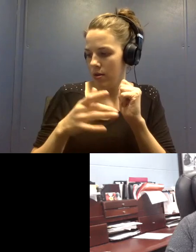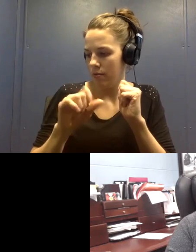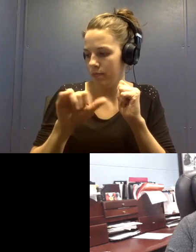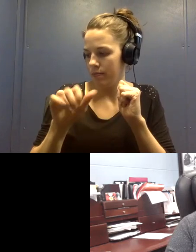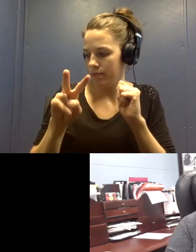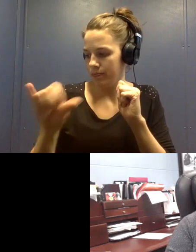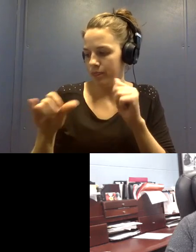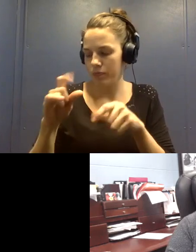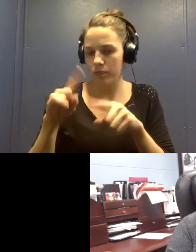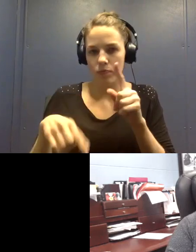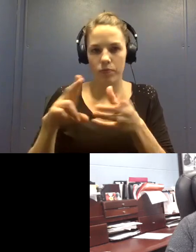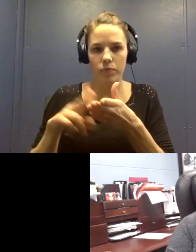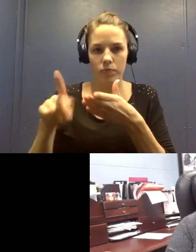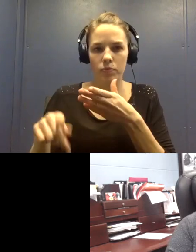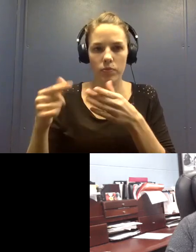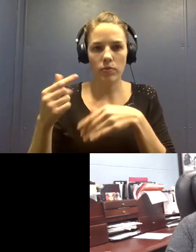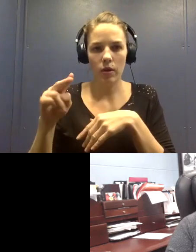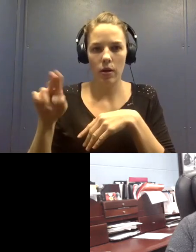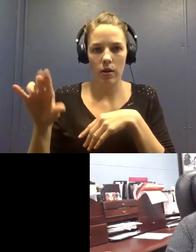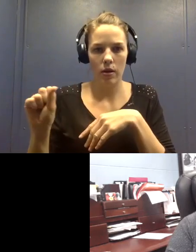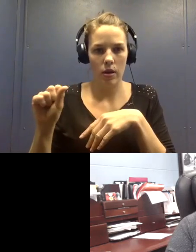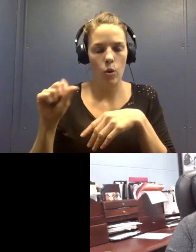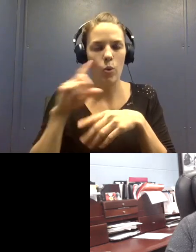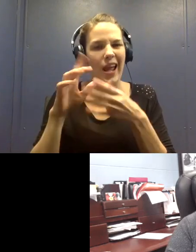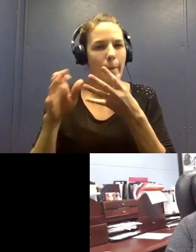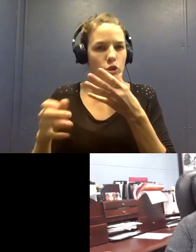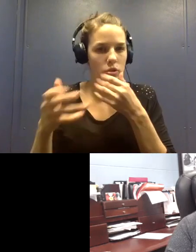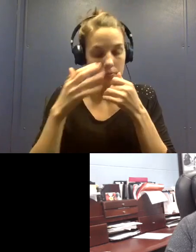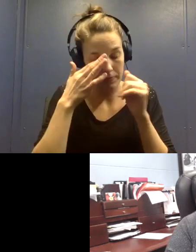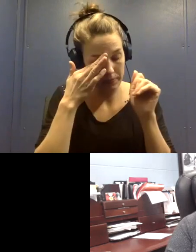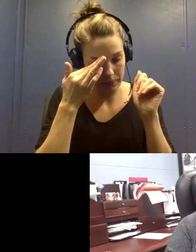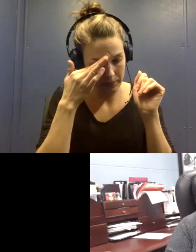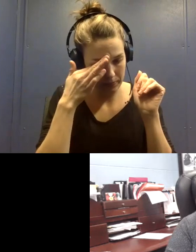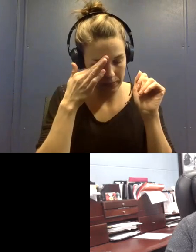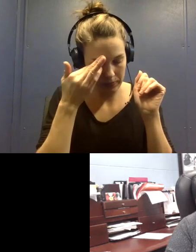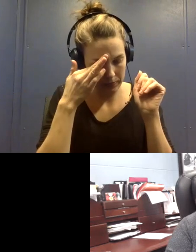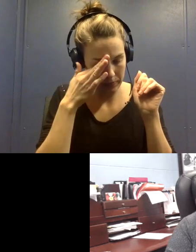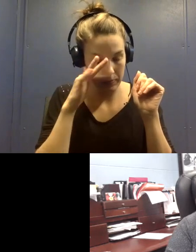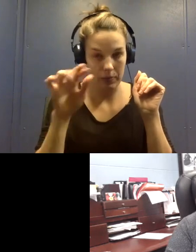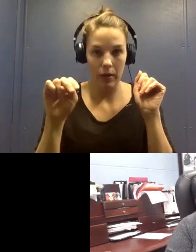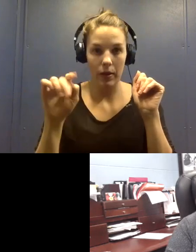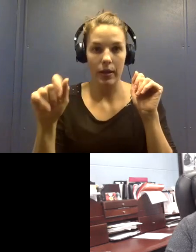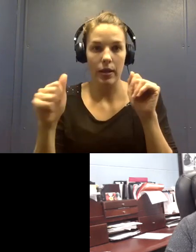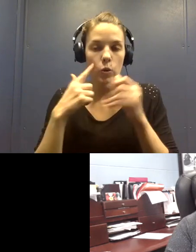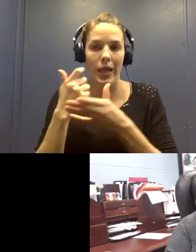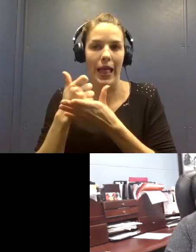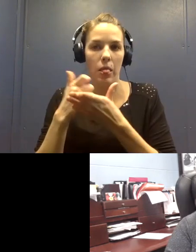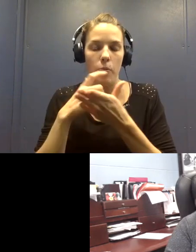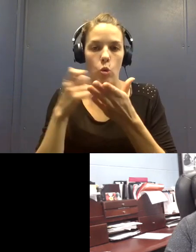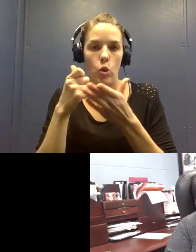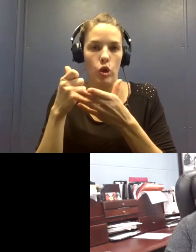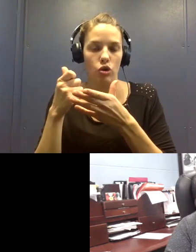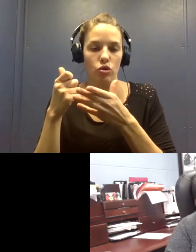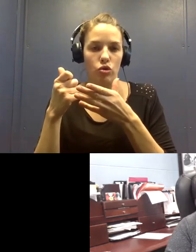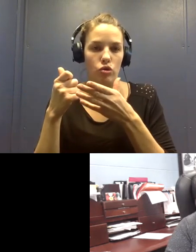on the Sign Up Genius, what options are we looking at this point, Nita, to help older